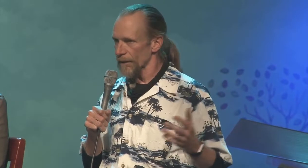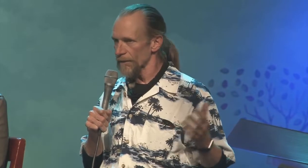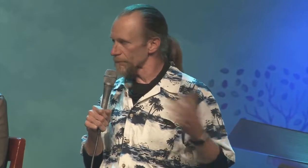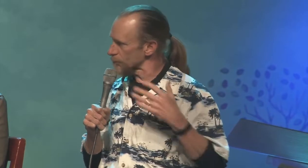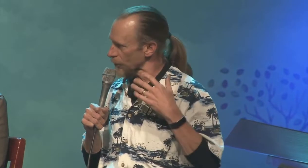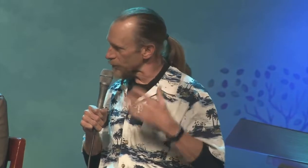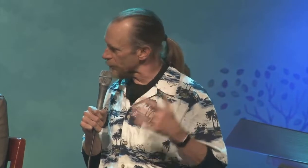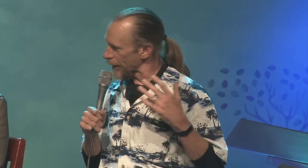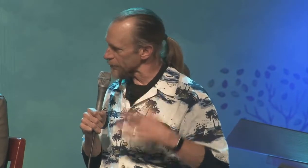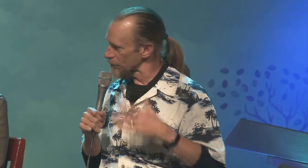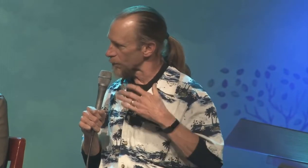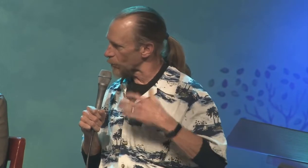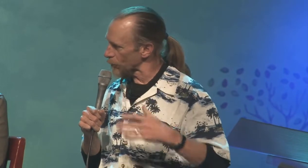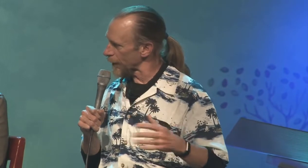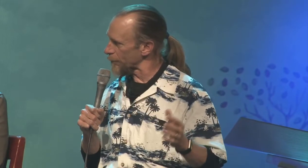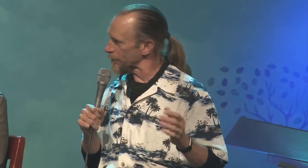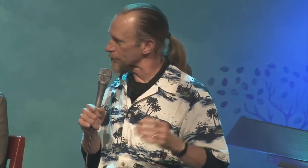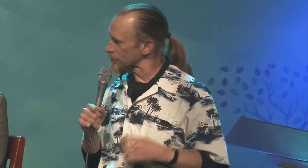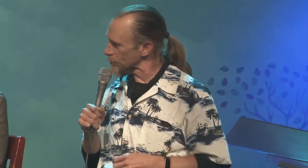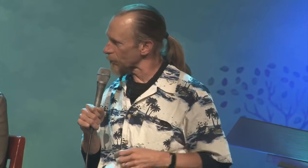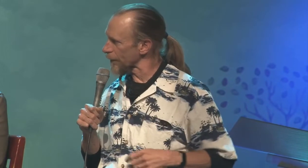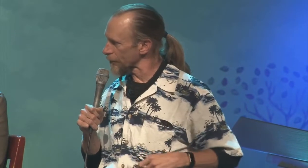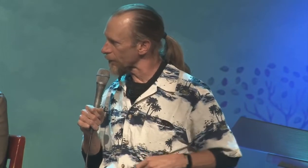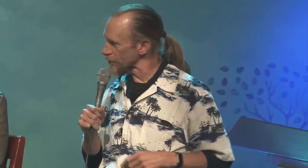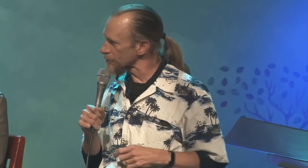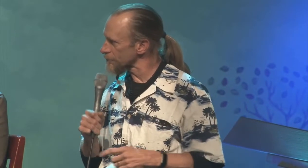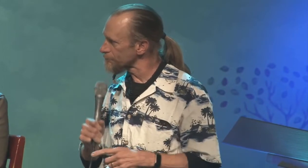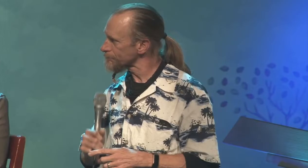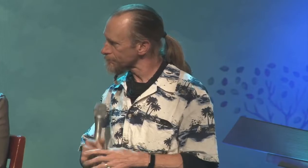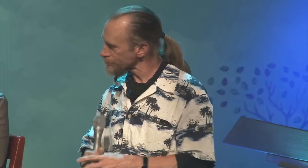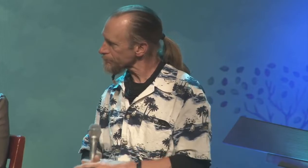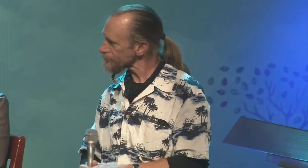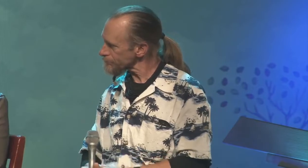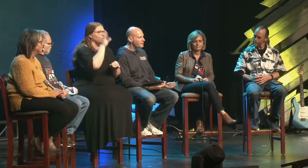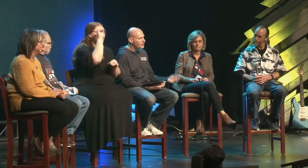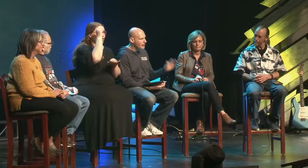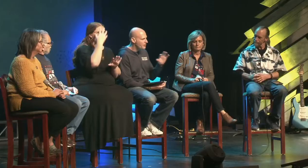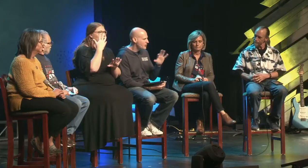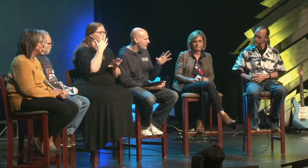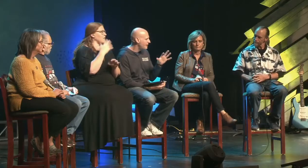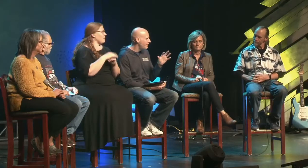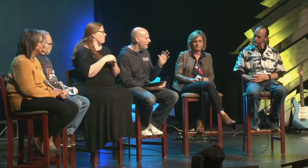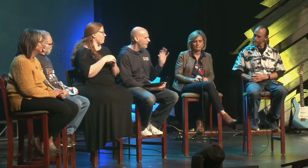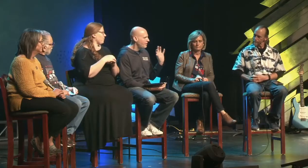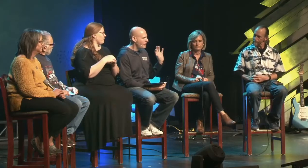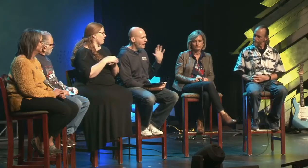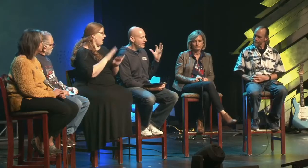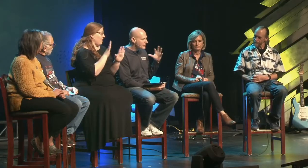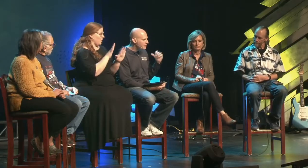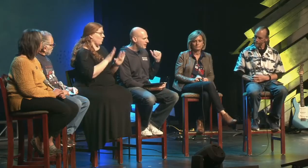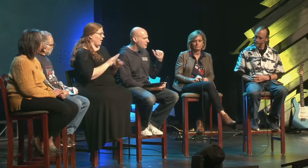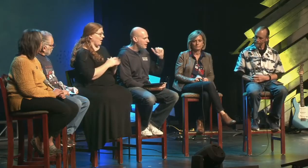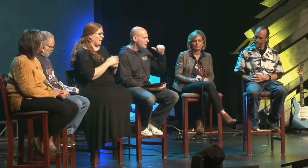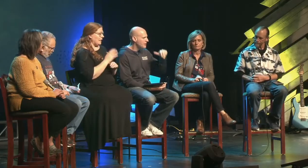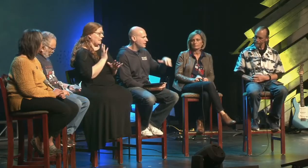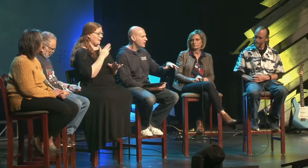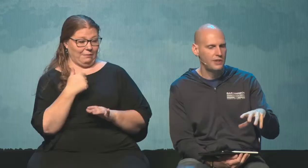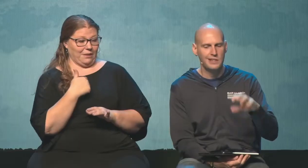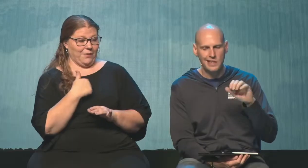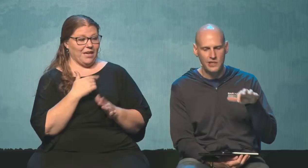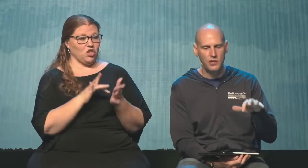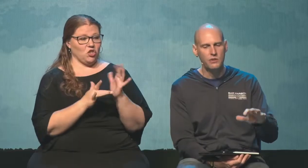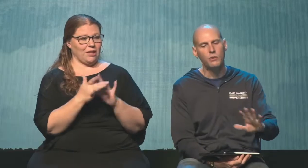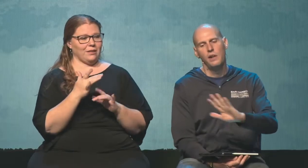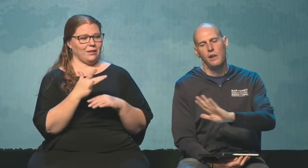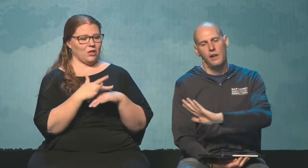yeah, I'm trying to pass along more of that patience and more of that grace. That's great. It's funny how there's just it seems to me Jesus calls